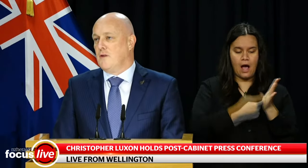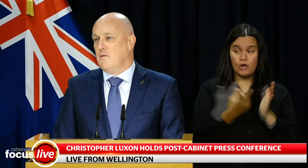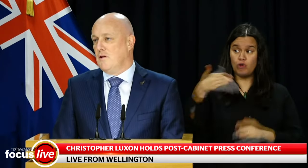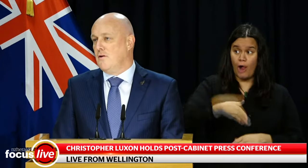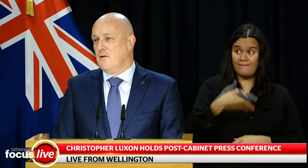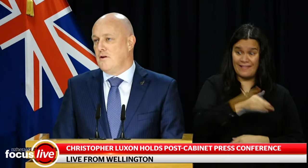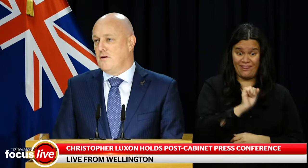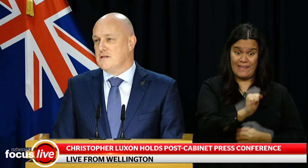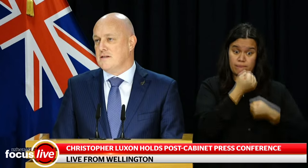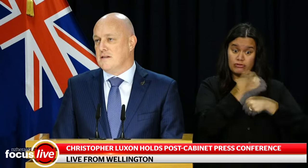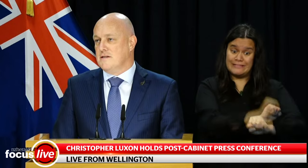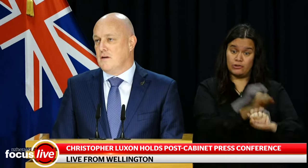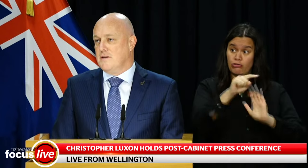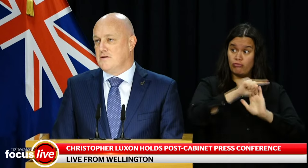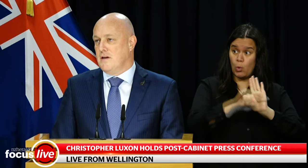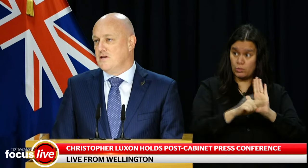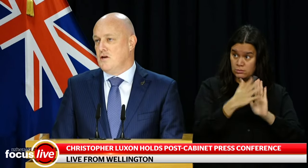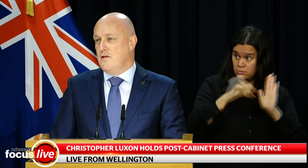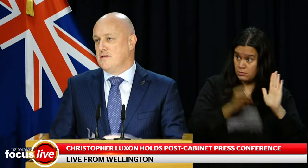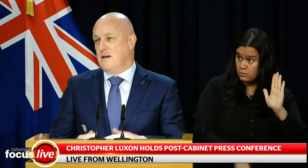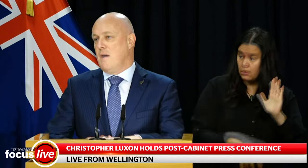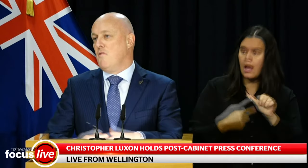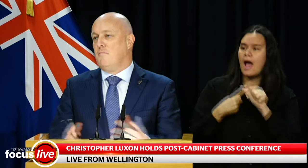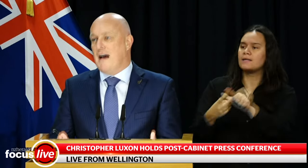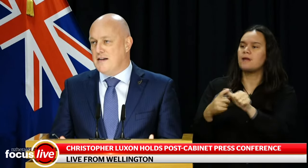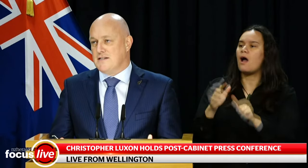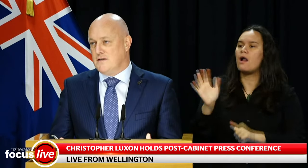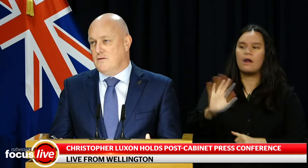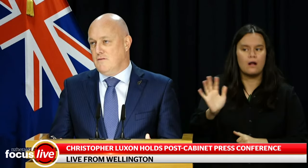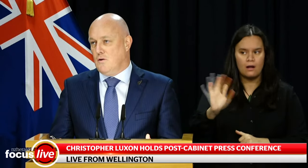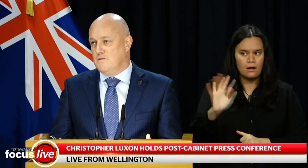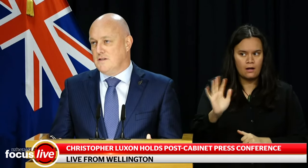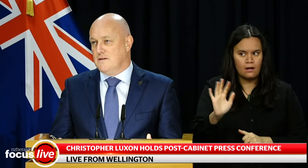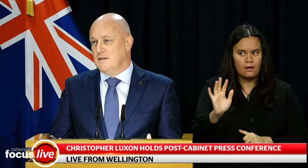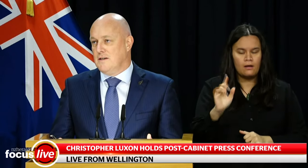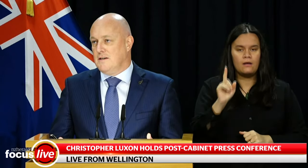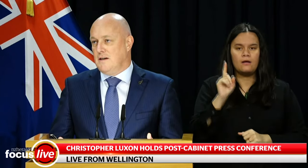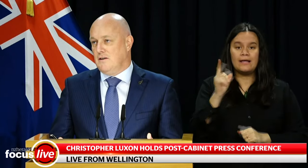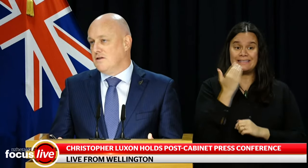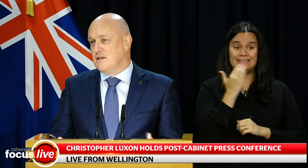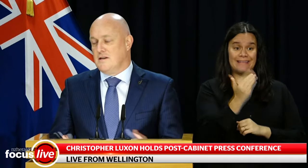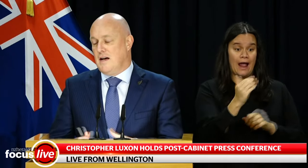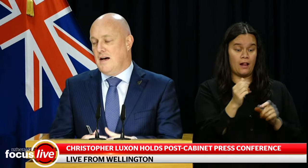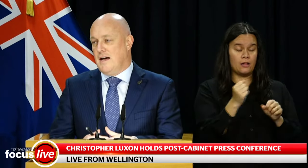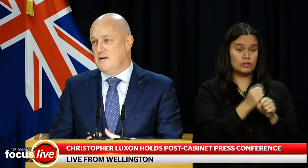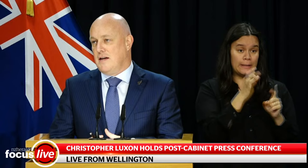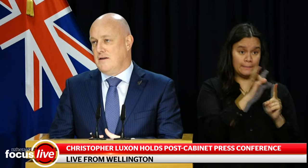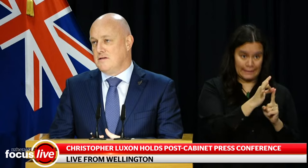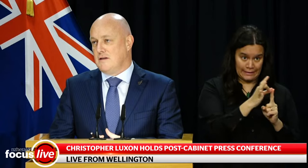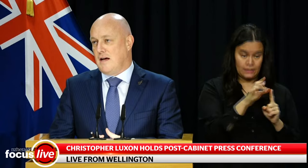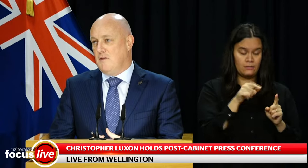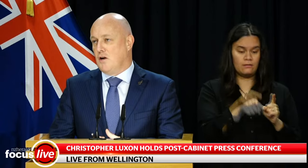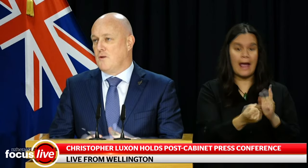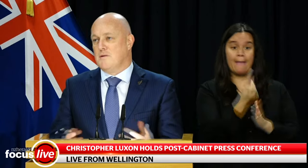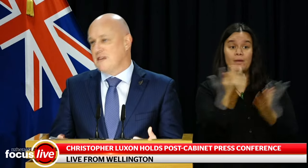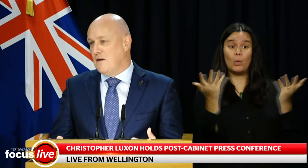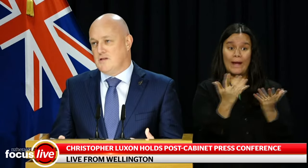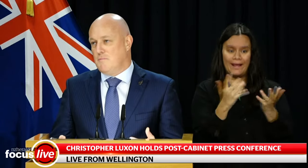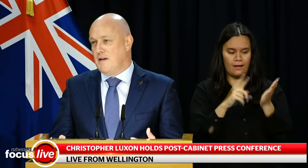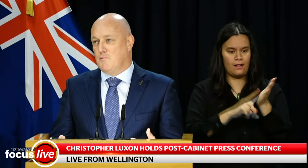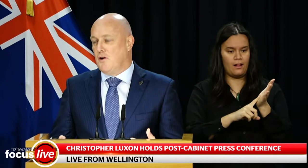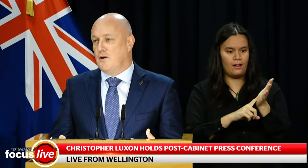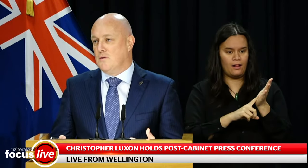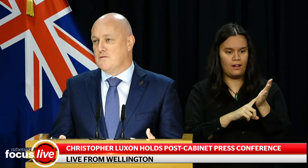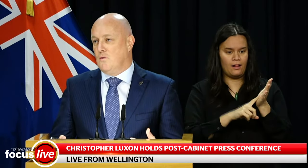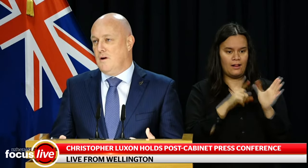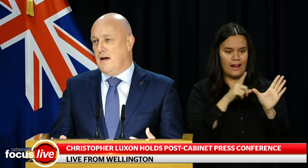GP agree with local authorities. And so, as you know, there's a number of parties that are involved in Littleton and agree with Sale